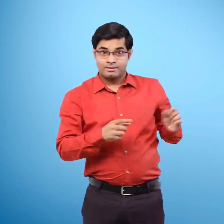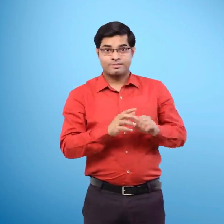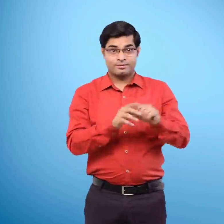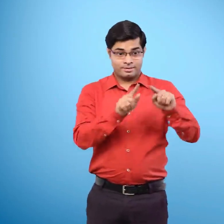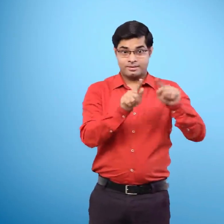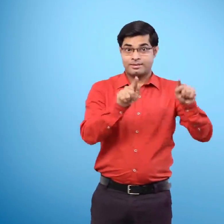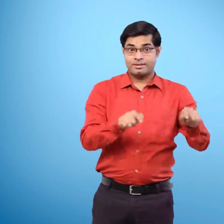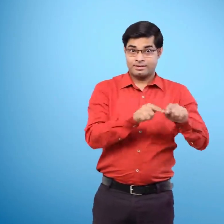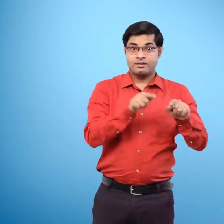Box 1.